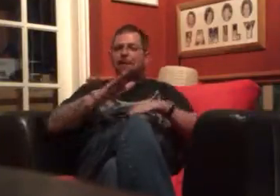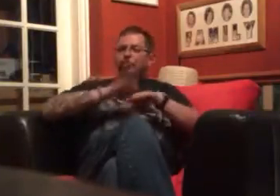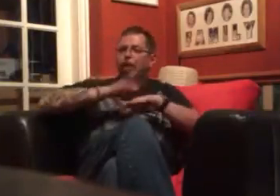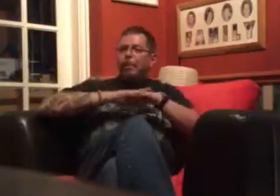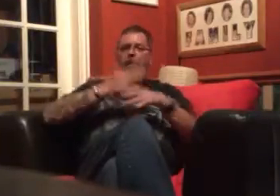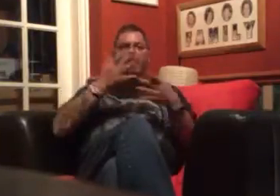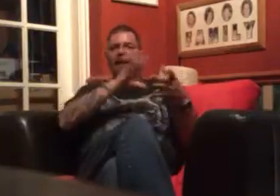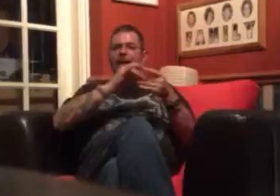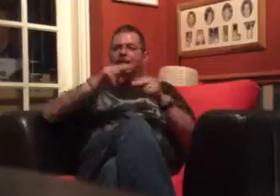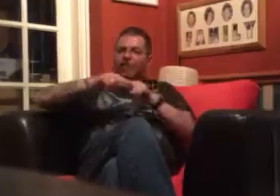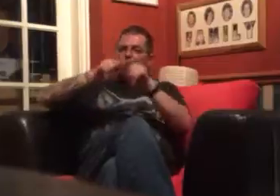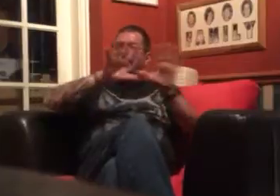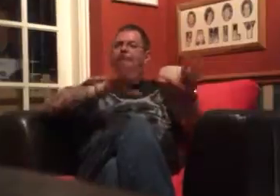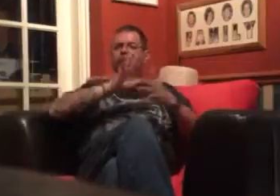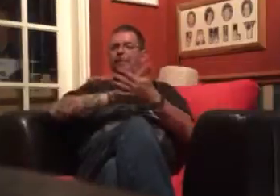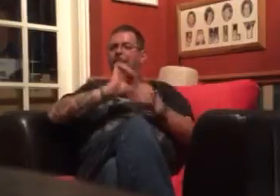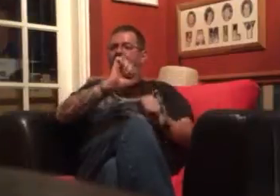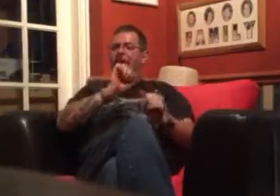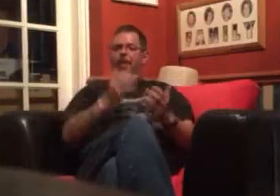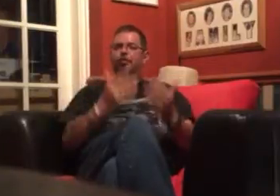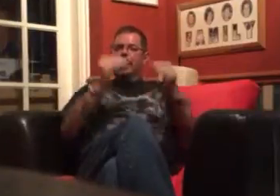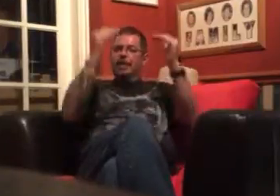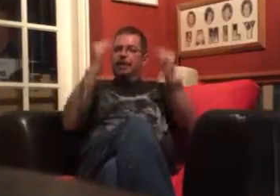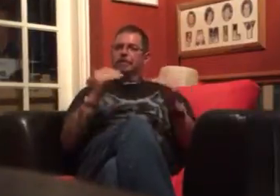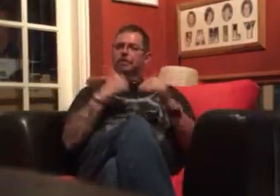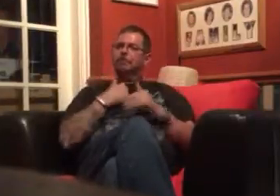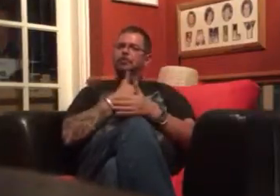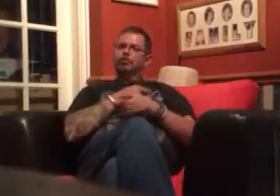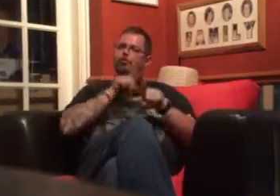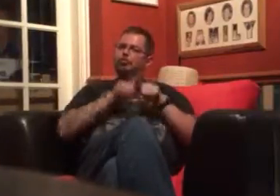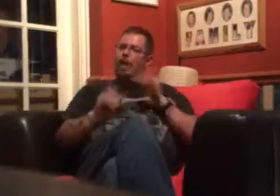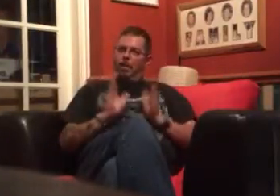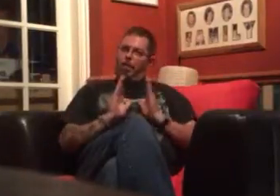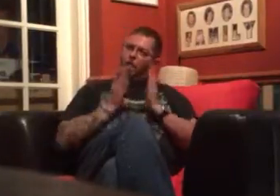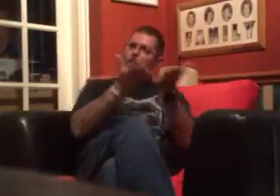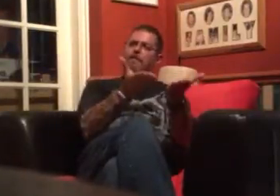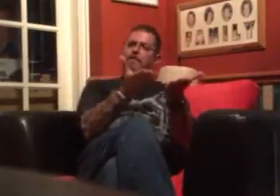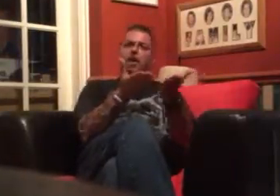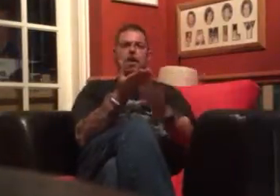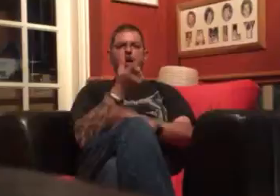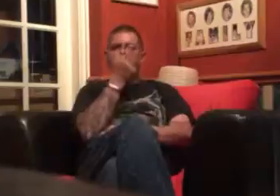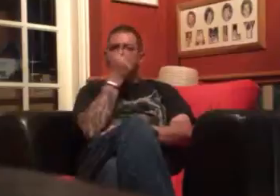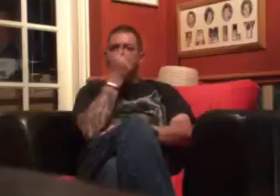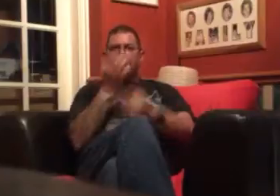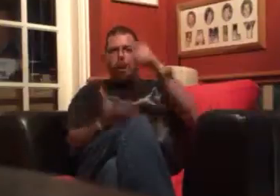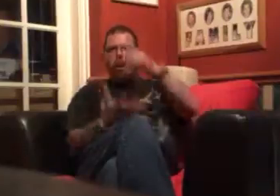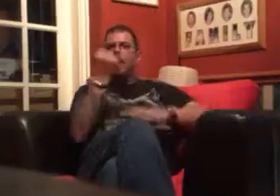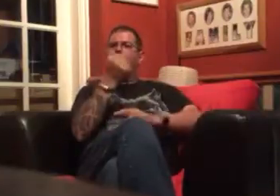Maybe they're in a trouble linked to the family. Maybe they might have a viable reason as to why they've not been able to do as well